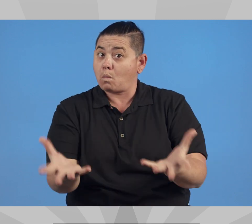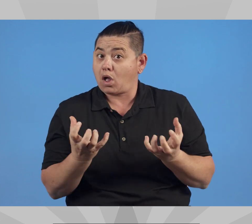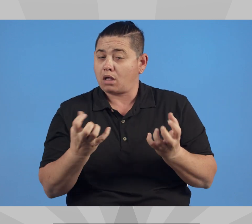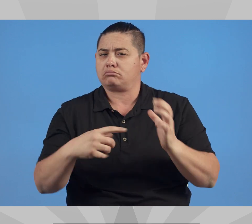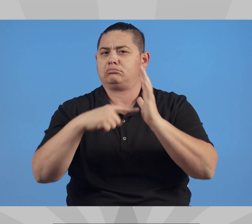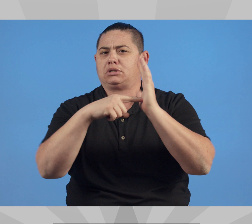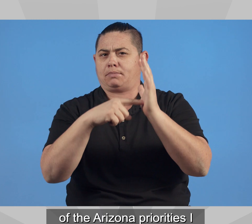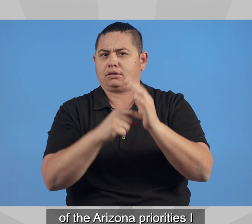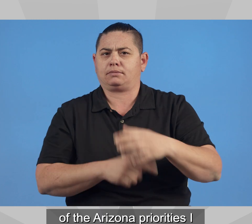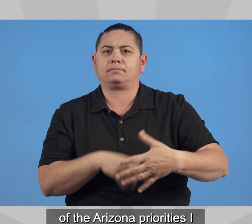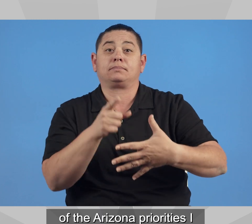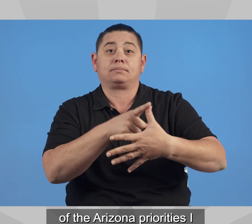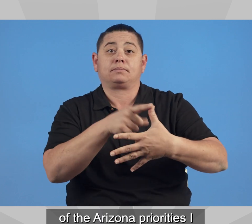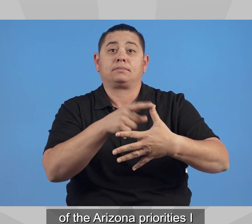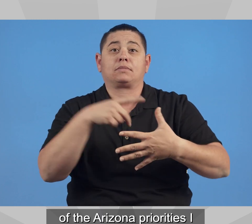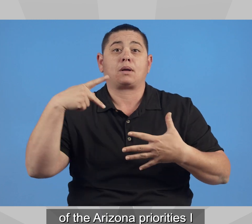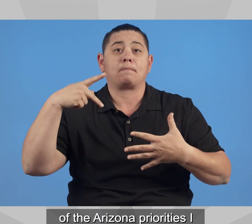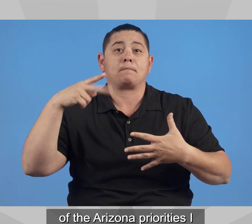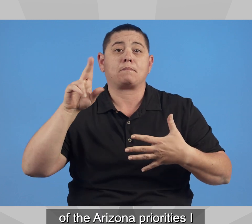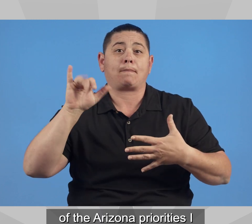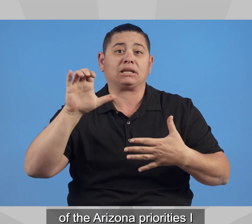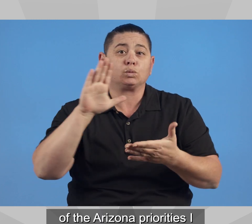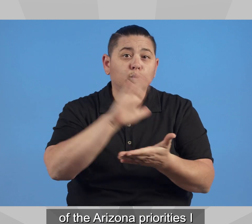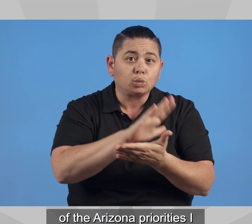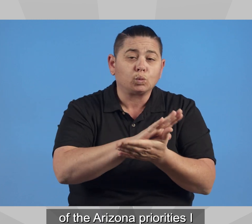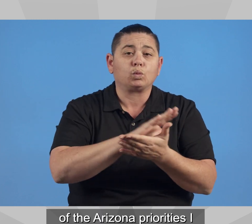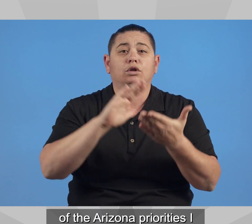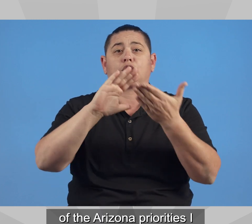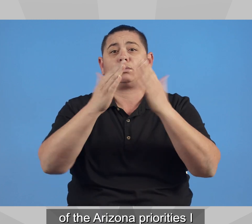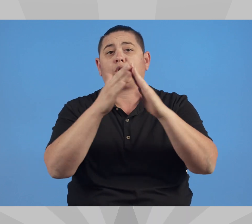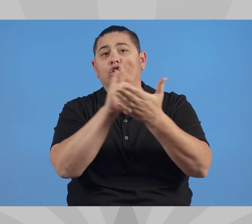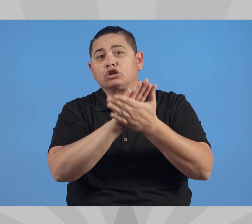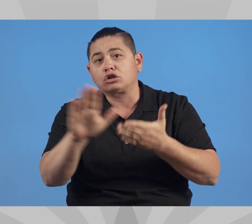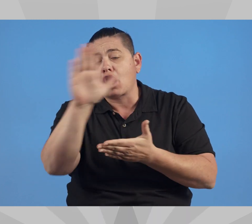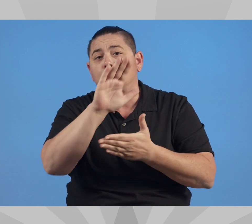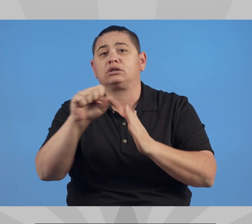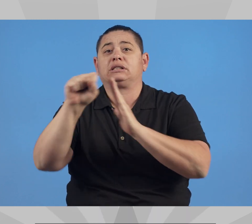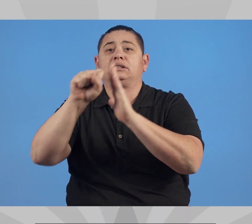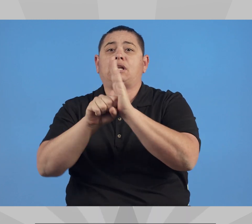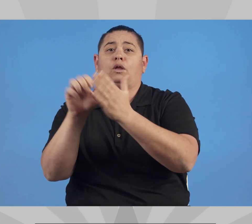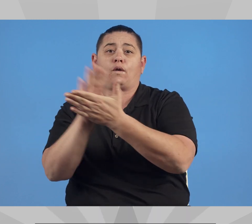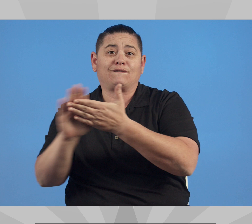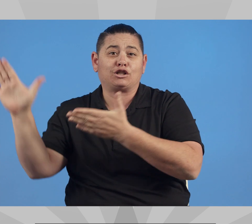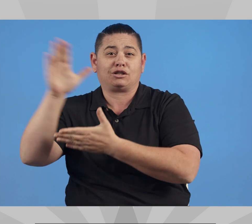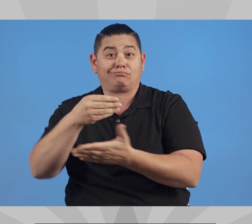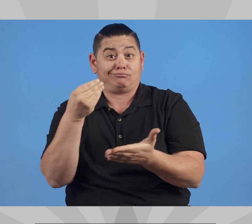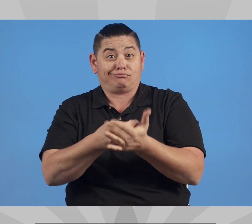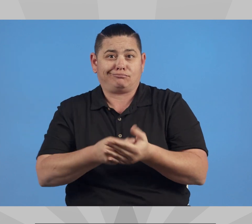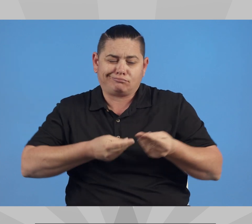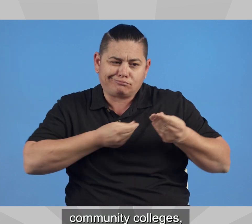Here are some examples of the Arizona priorities I want to change or improve. Fully funding our